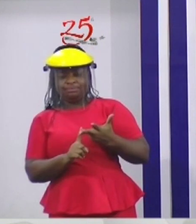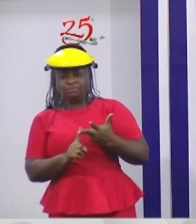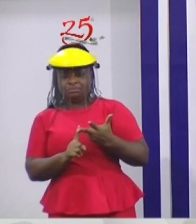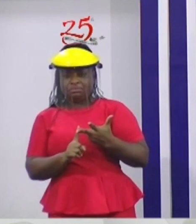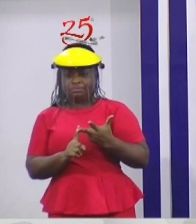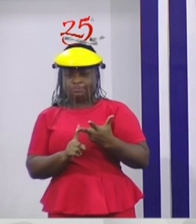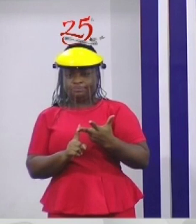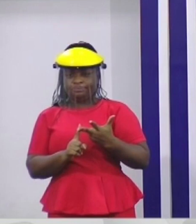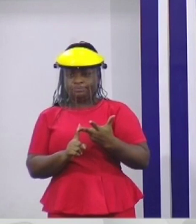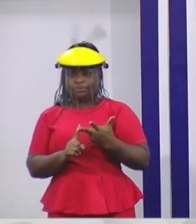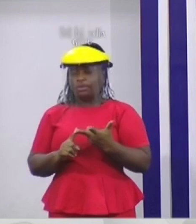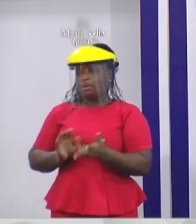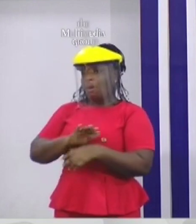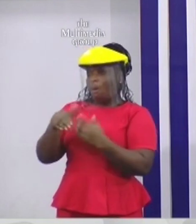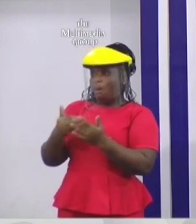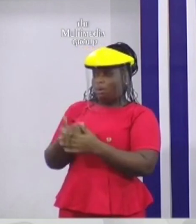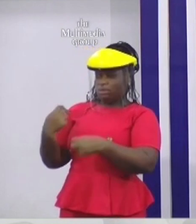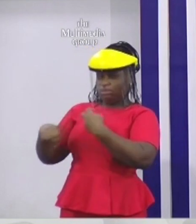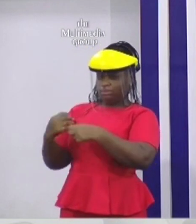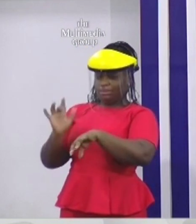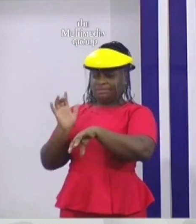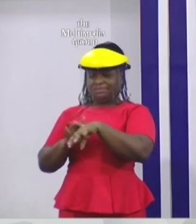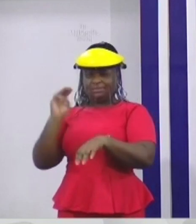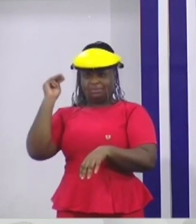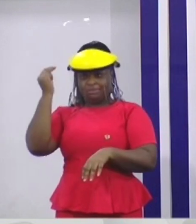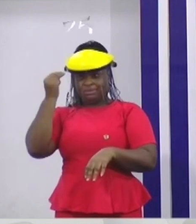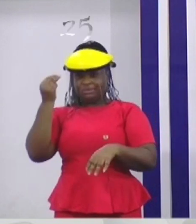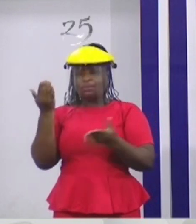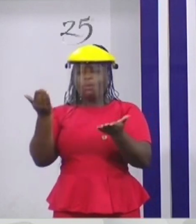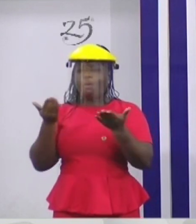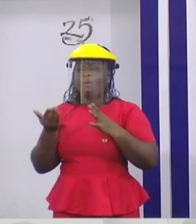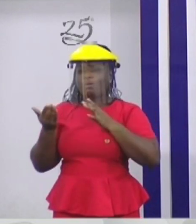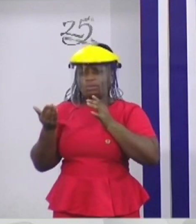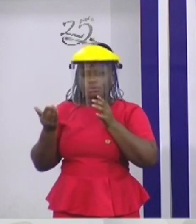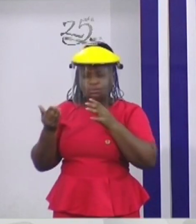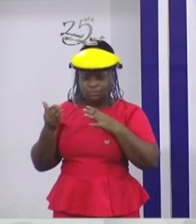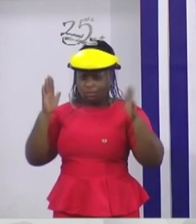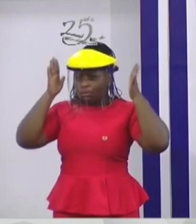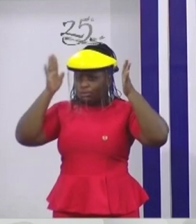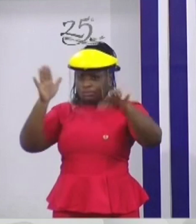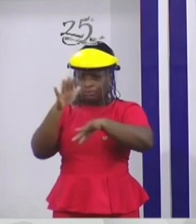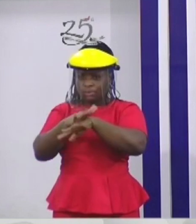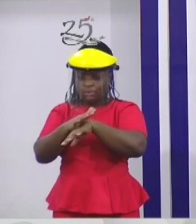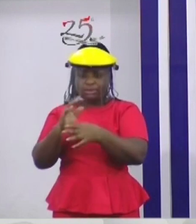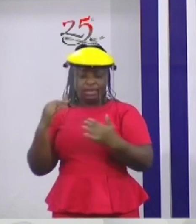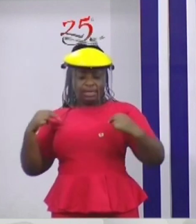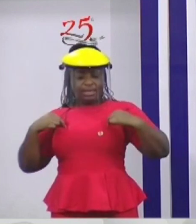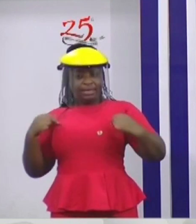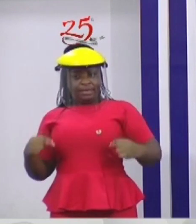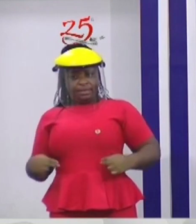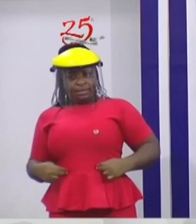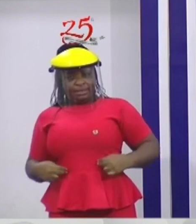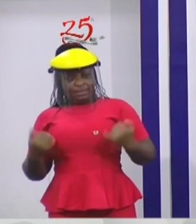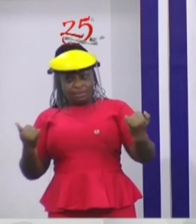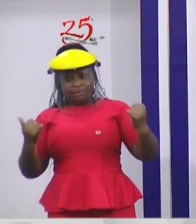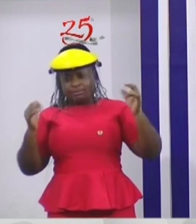the expected hits across all sectors, priority is to be maintained on the following sectors. Number 1, health. It is our biggest